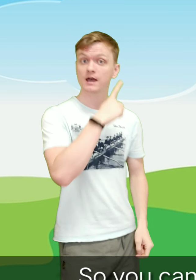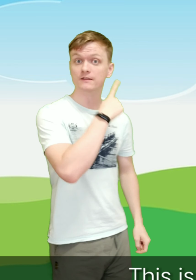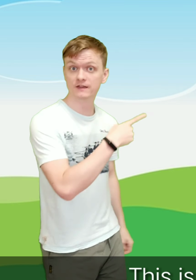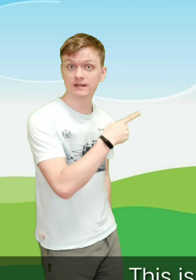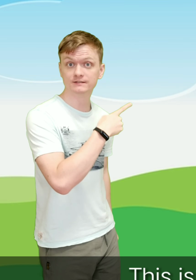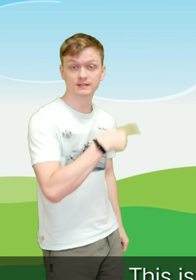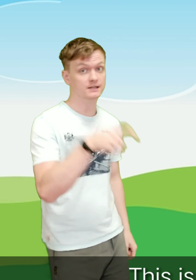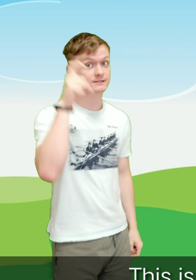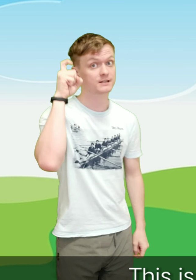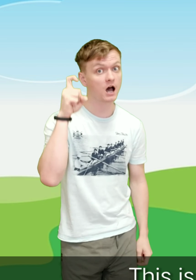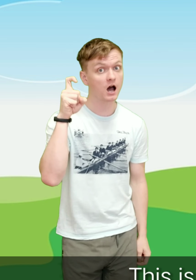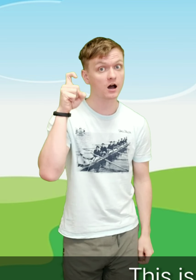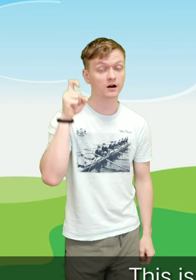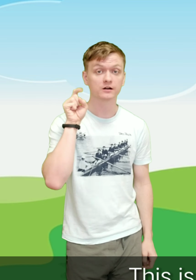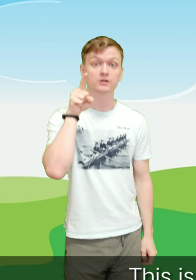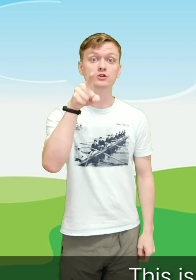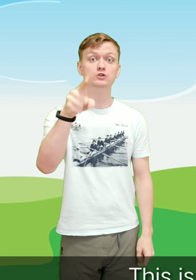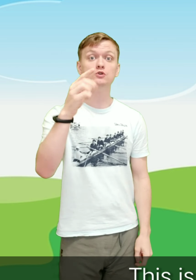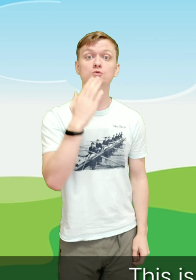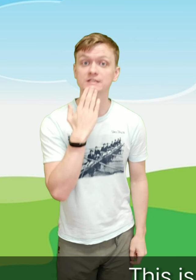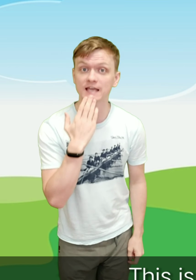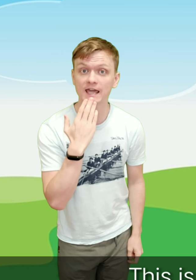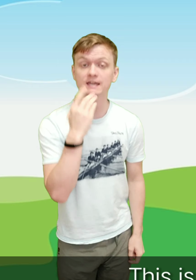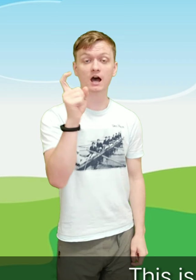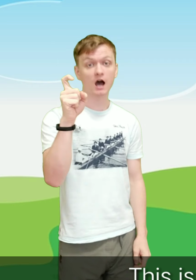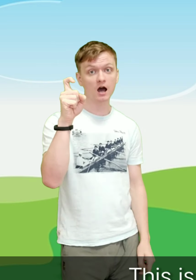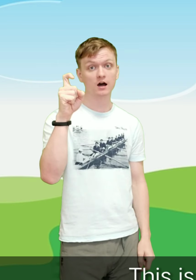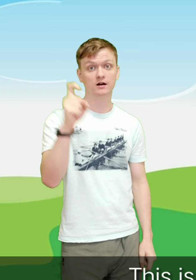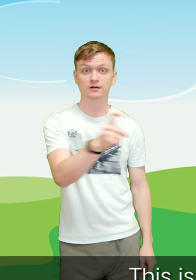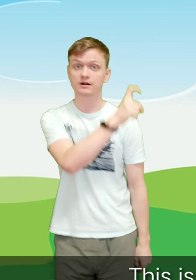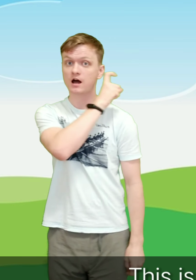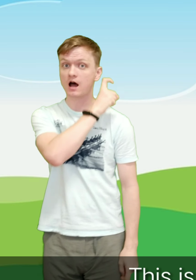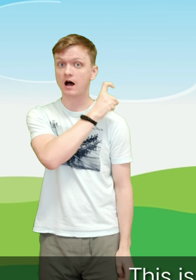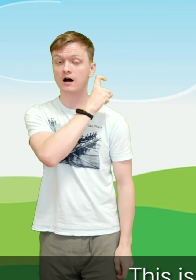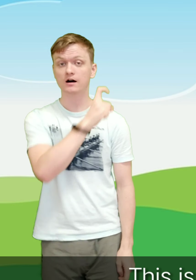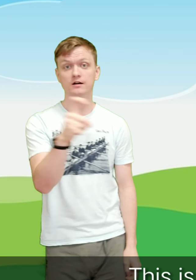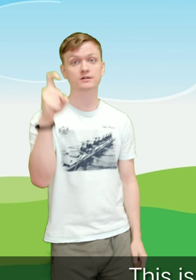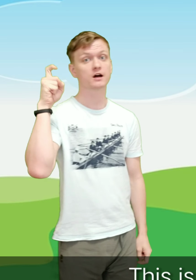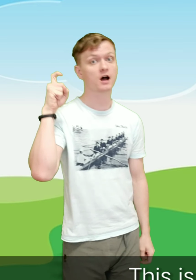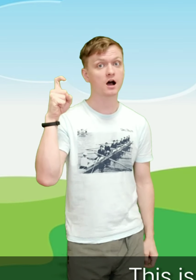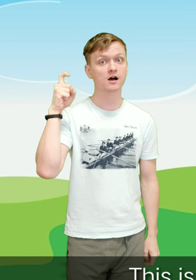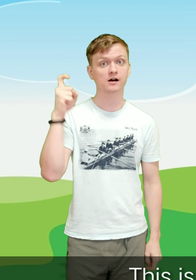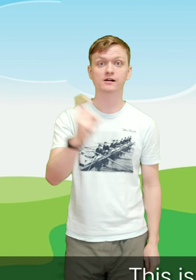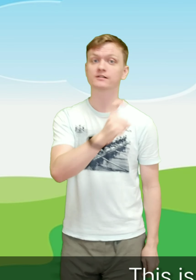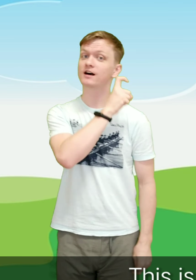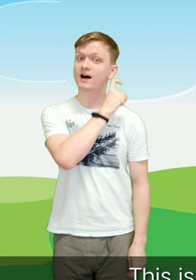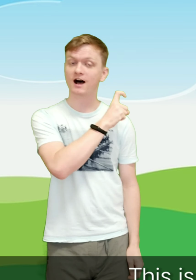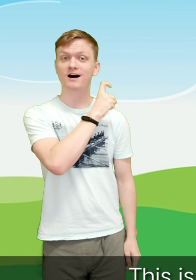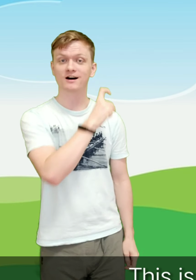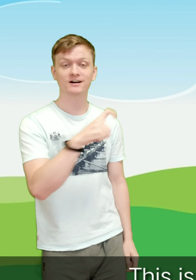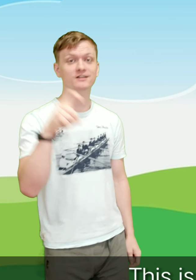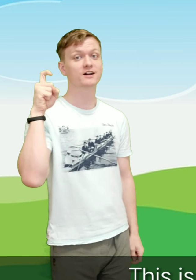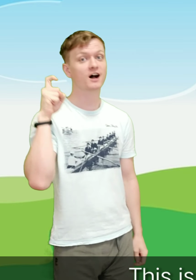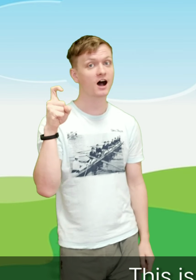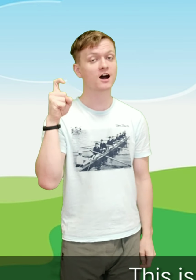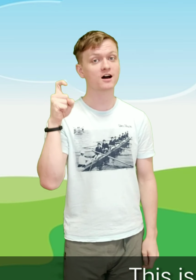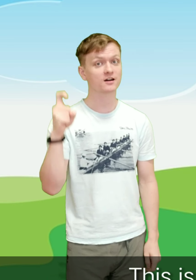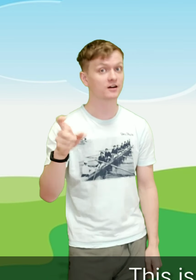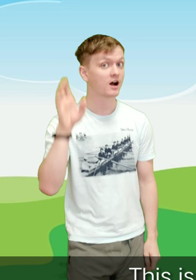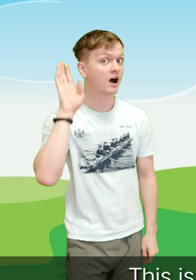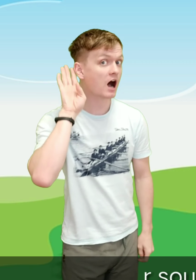This is an R, you say R, R, R, R,